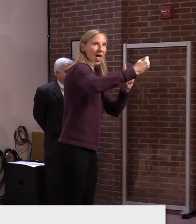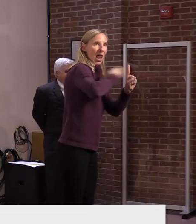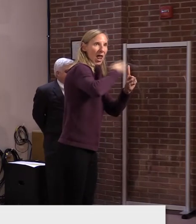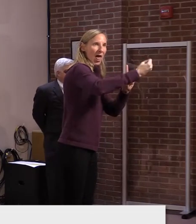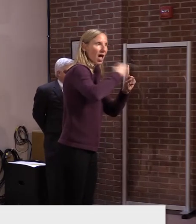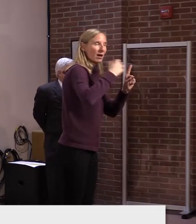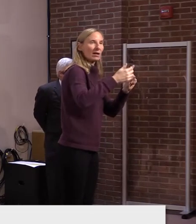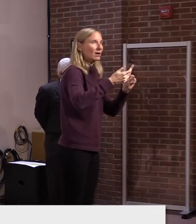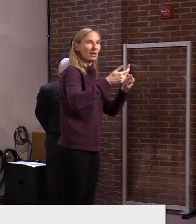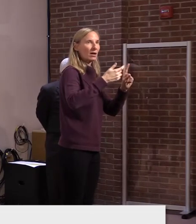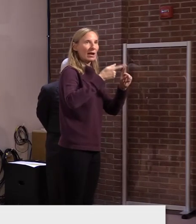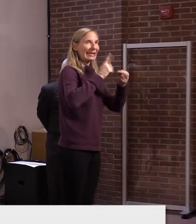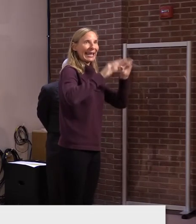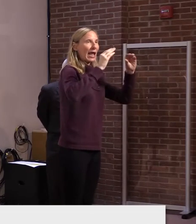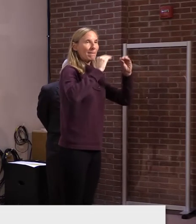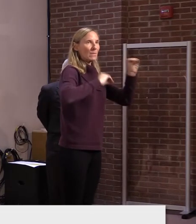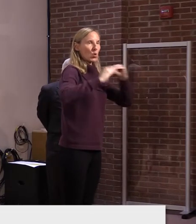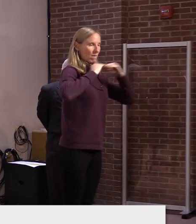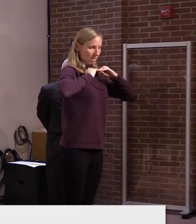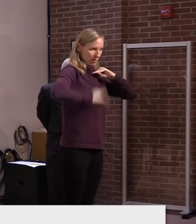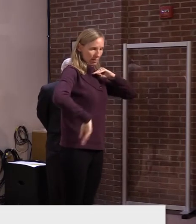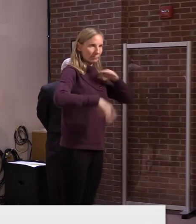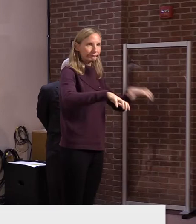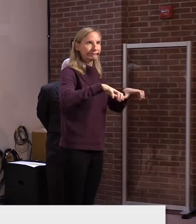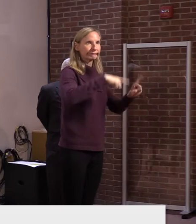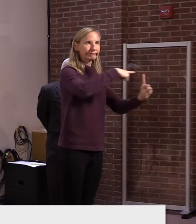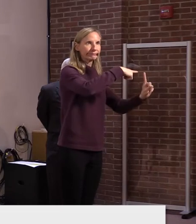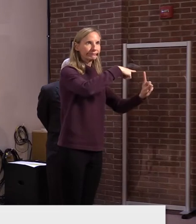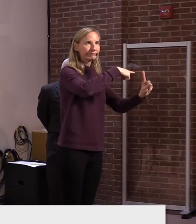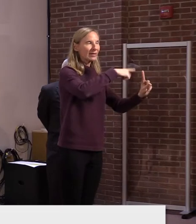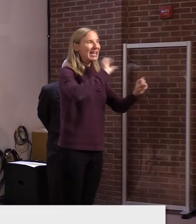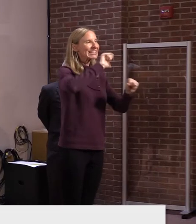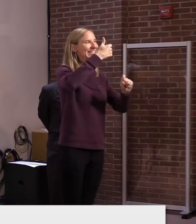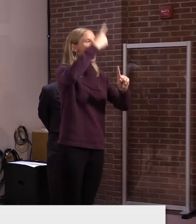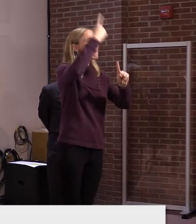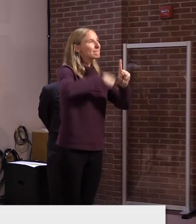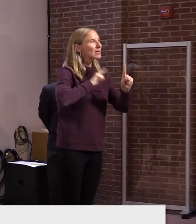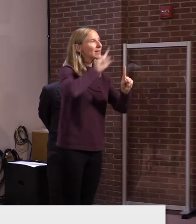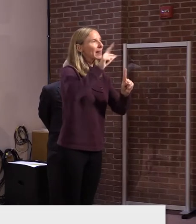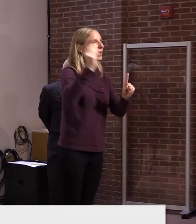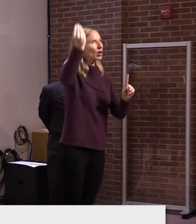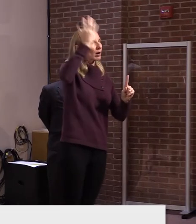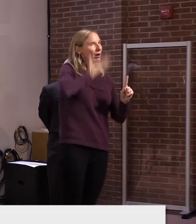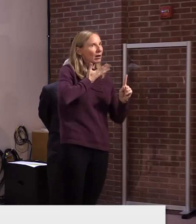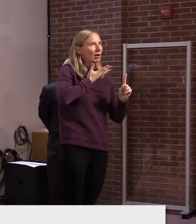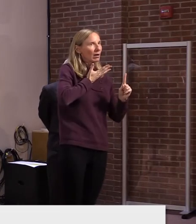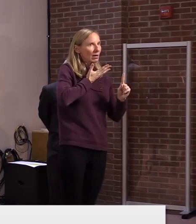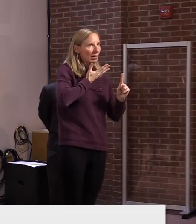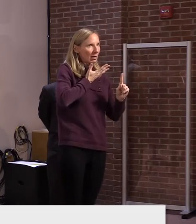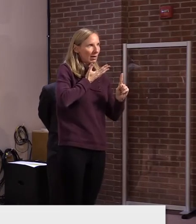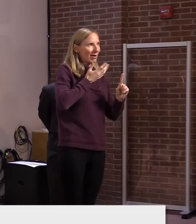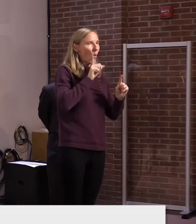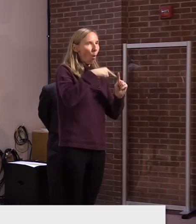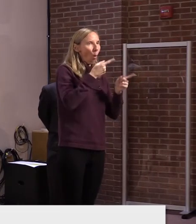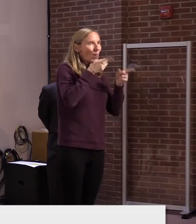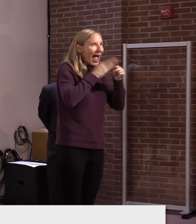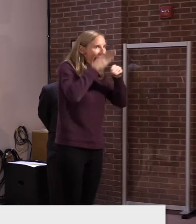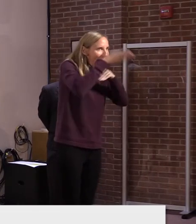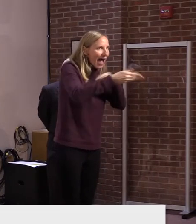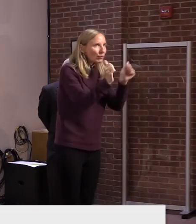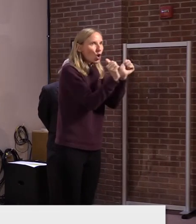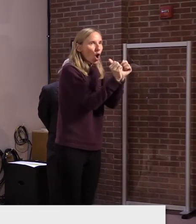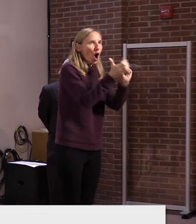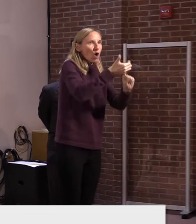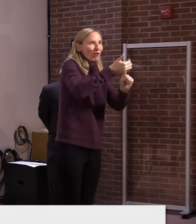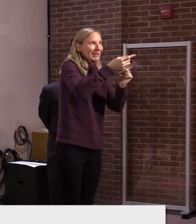tell the public about the attack, and that only came after they made an arrest. Last week, another serious crime up